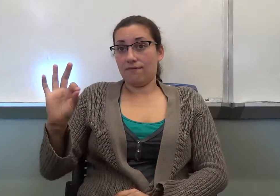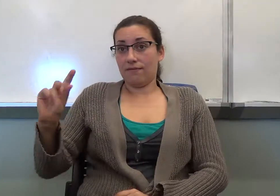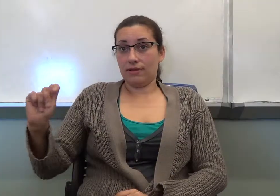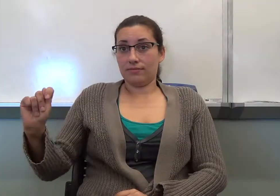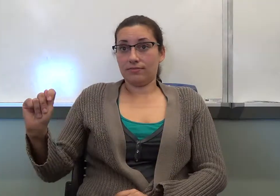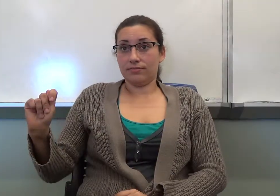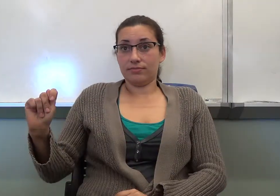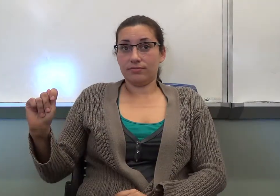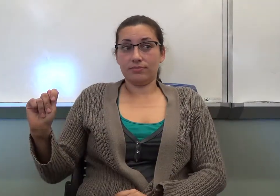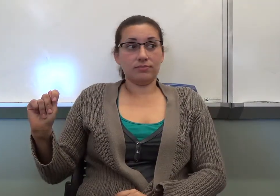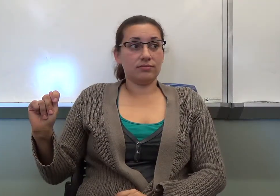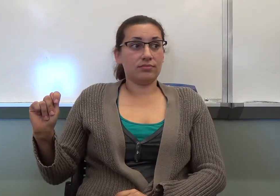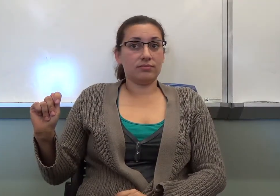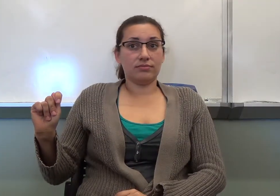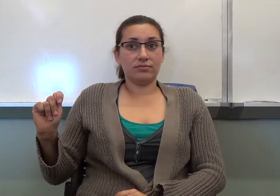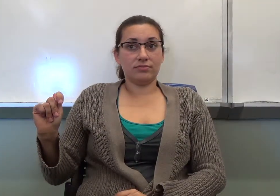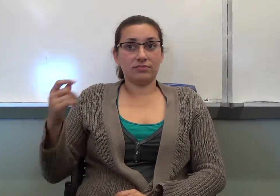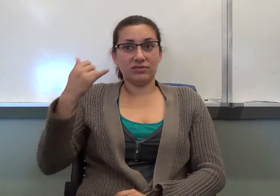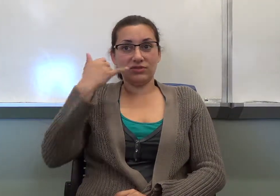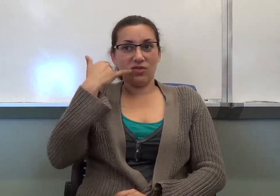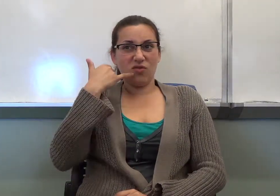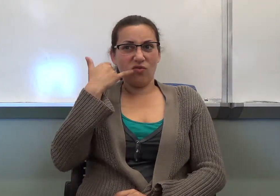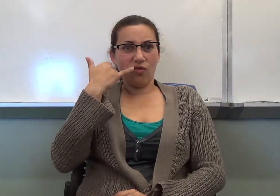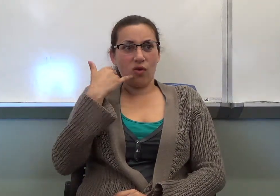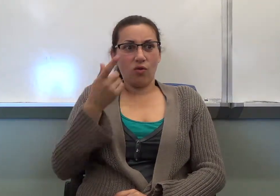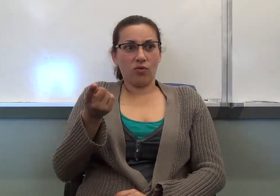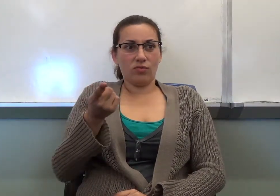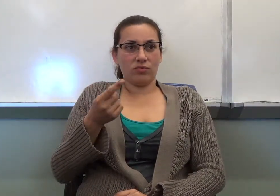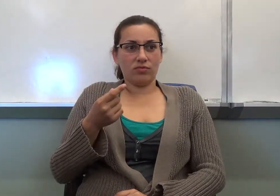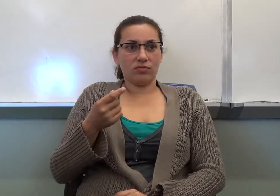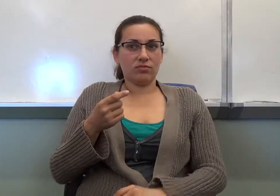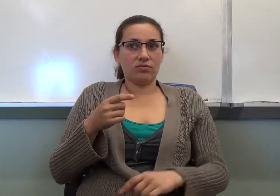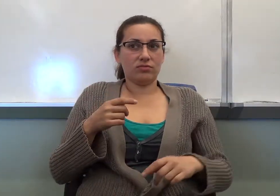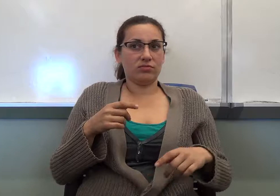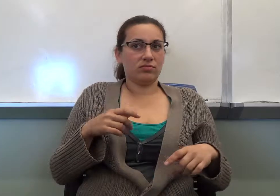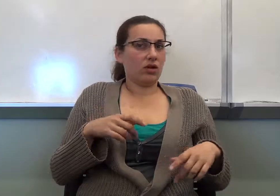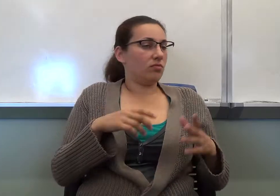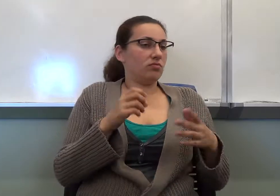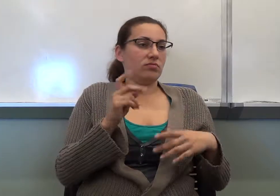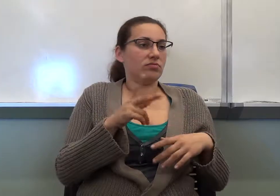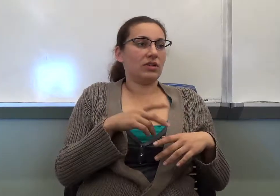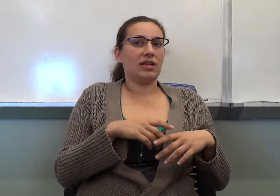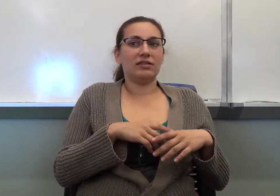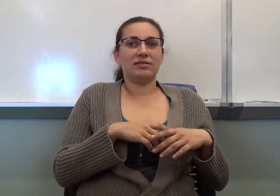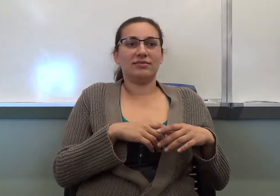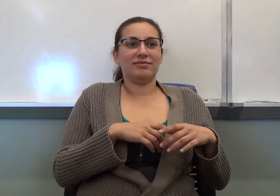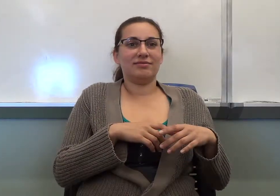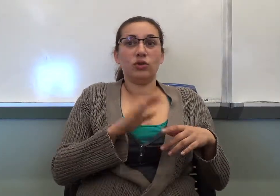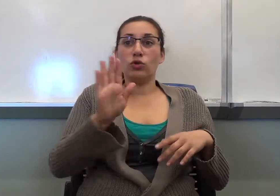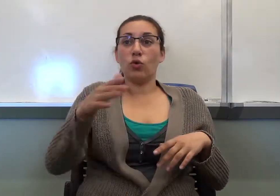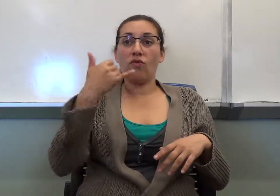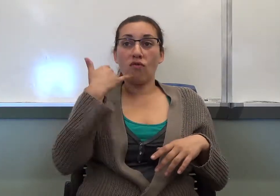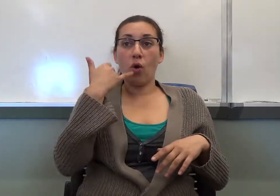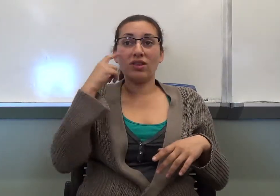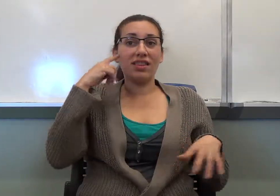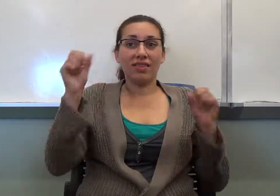Huh? All right, we don't know this one and this one, but we do know the sum of them. The sum is